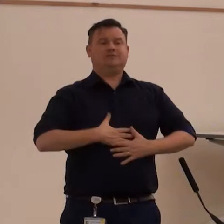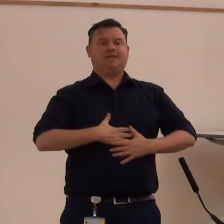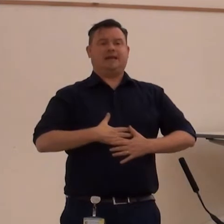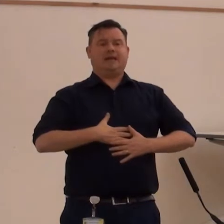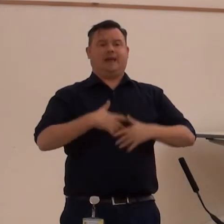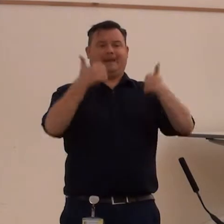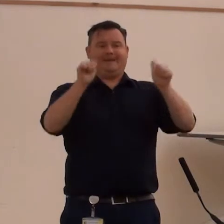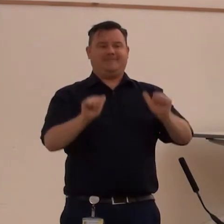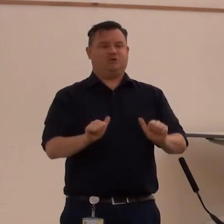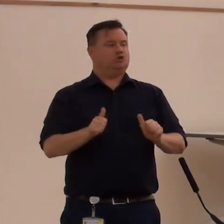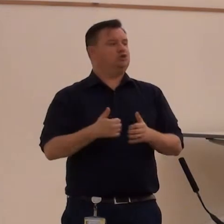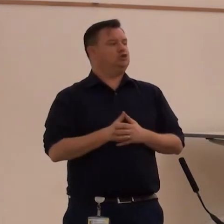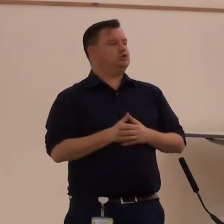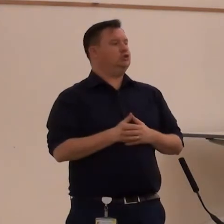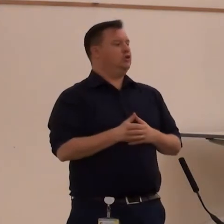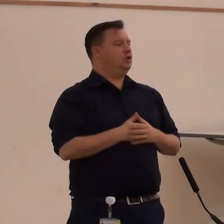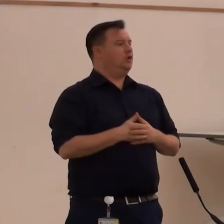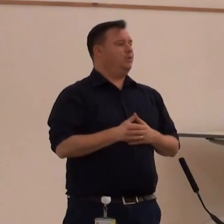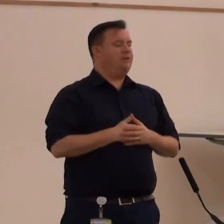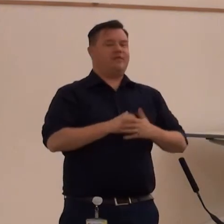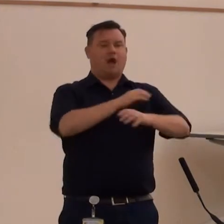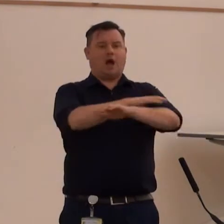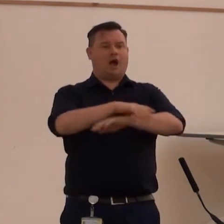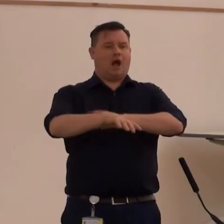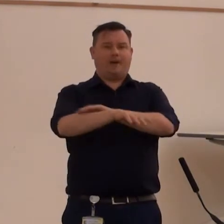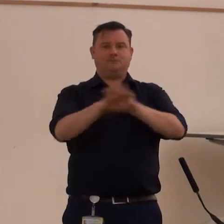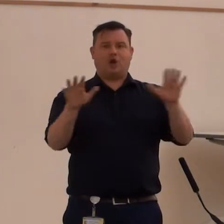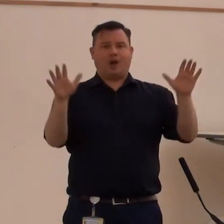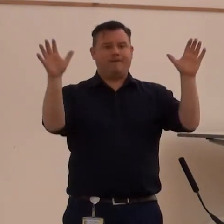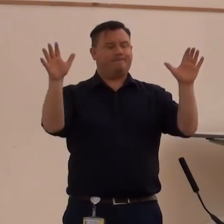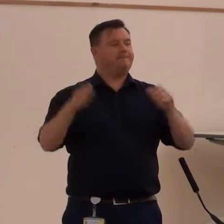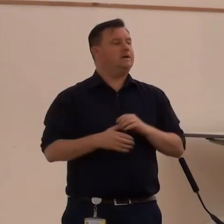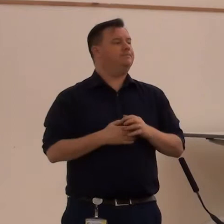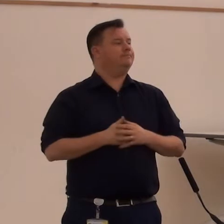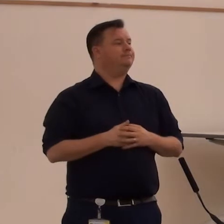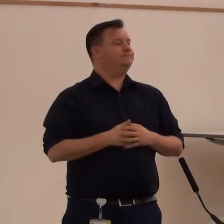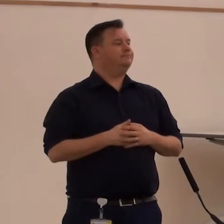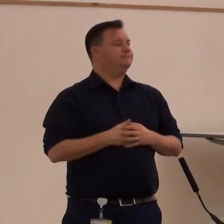But, it's sort of with the arms fly upwards. And,